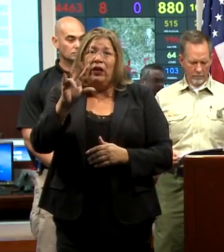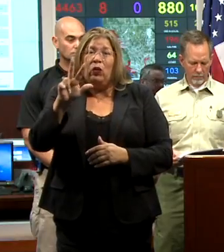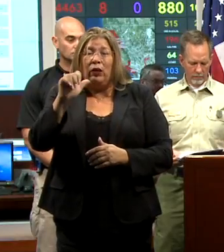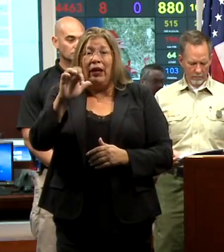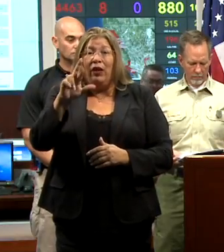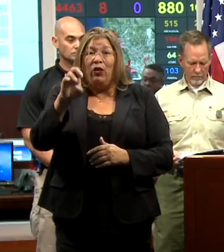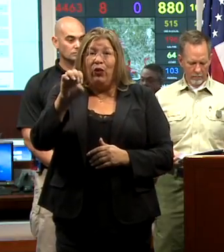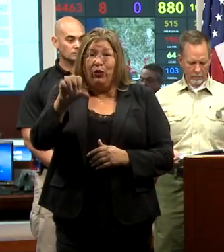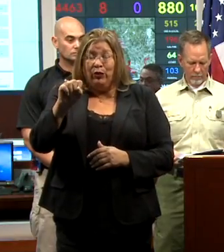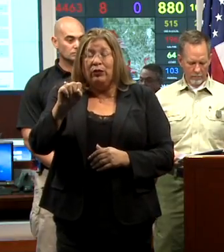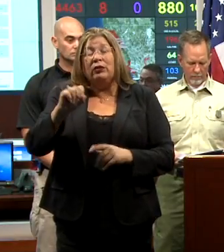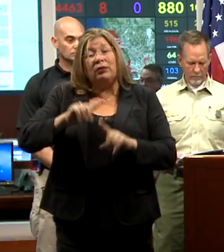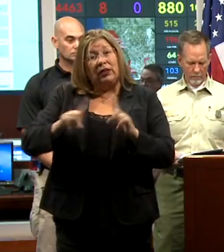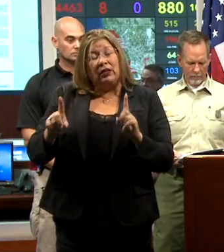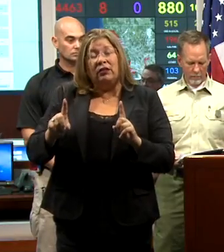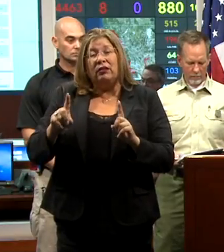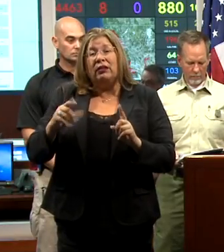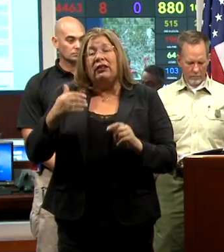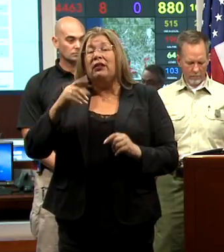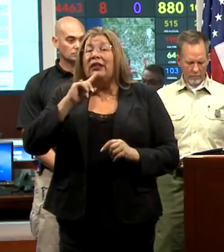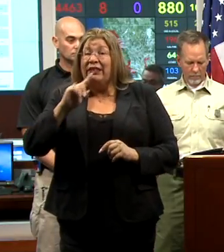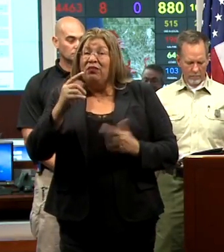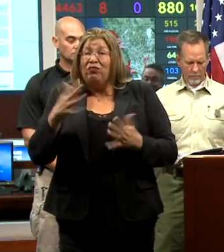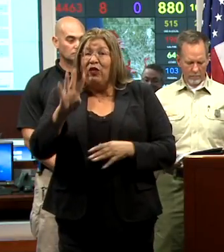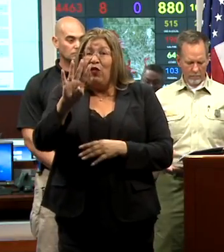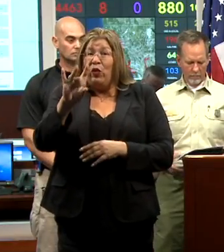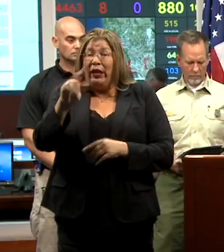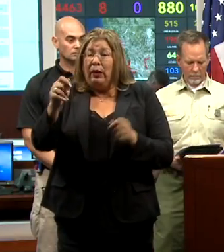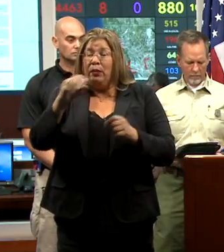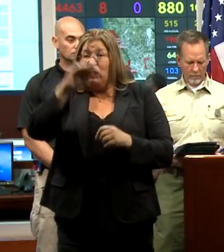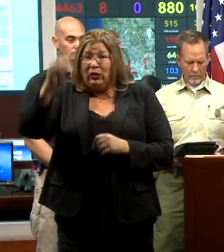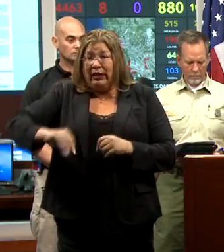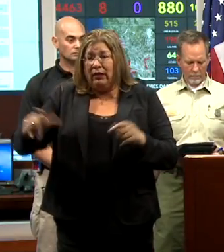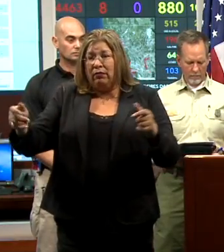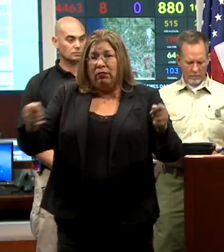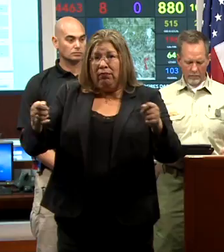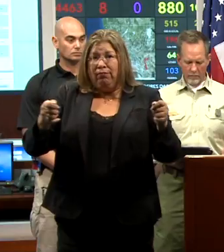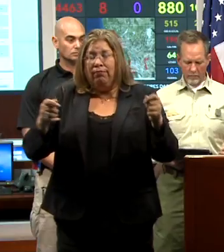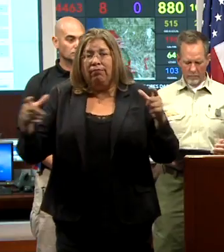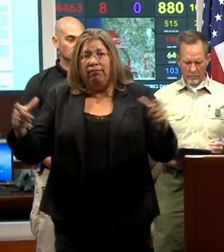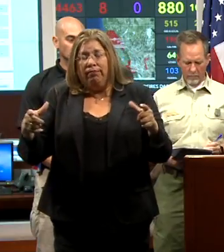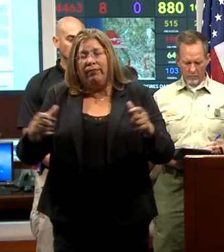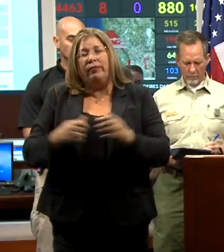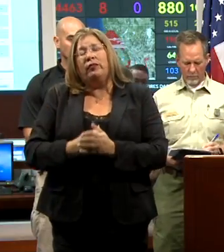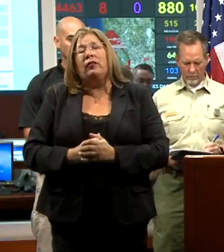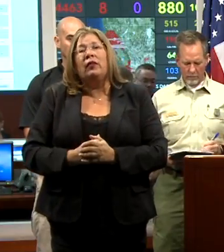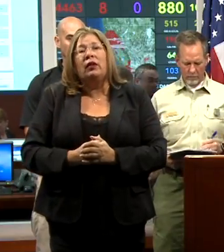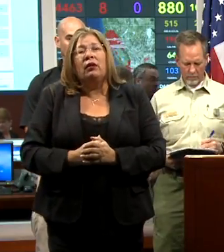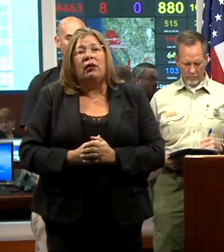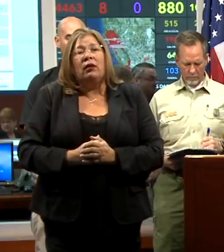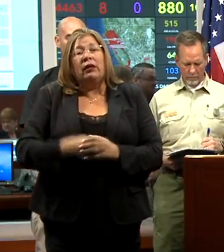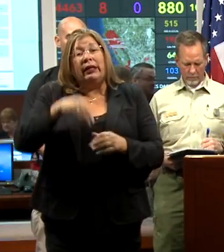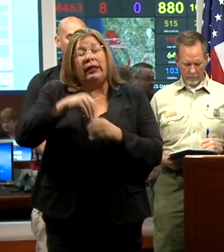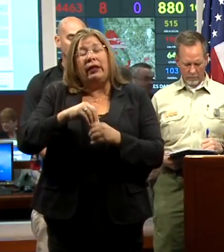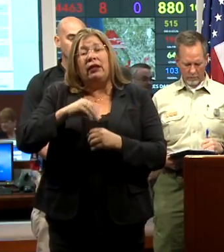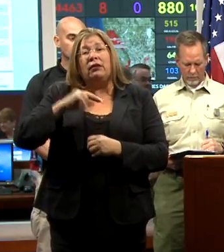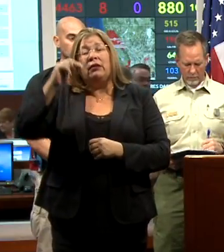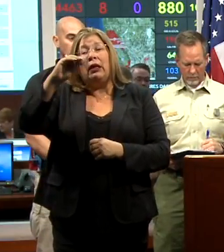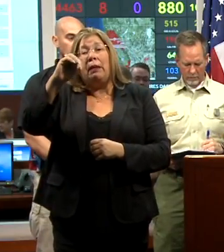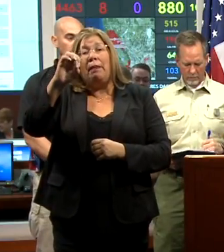50,383 acres, but is 48% contained. Up in the Mendocino area,